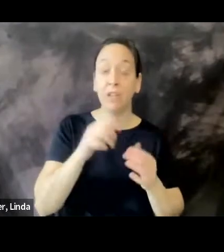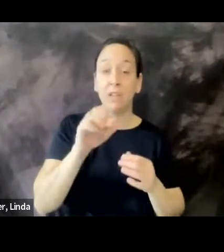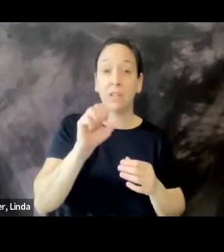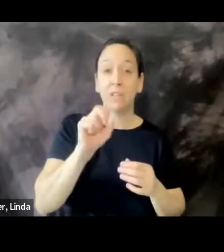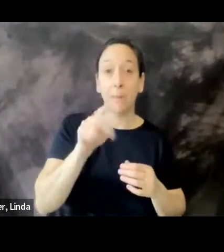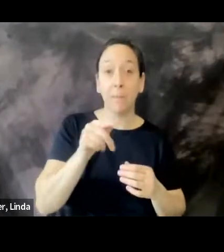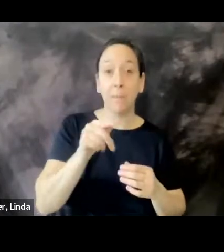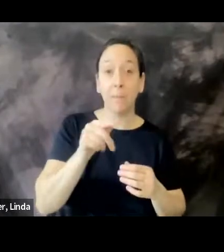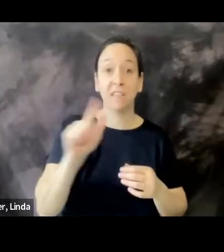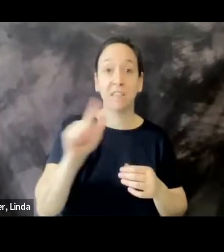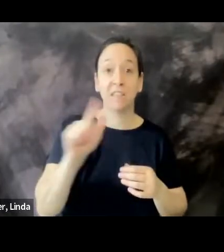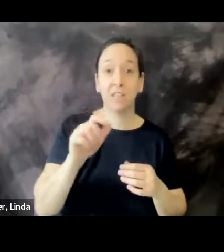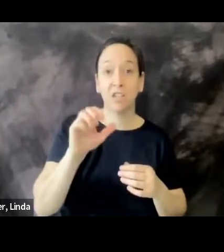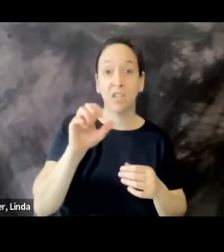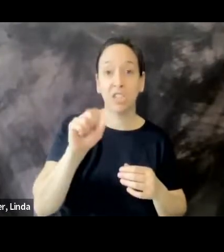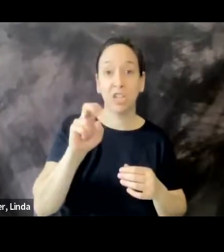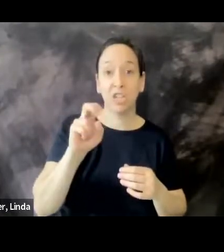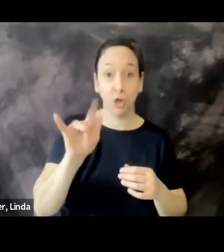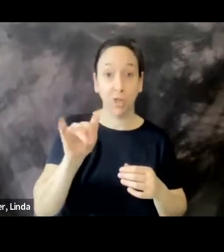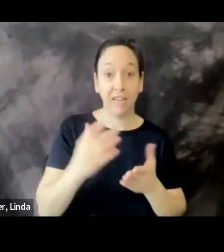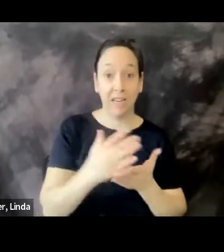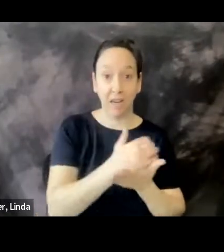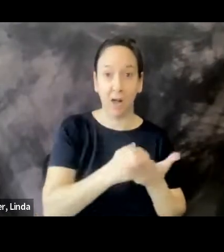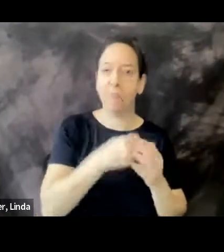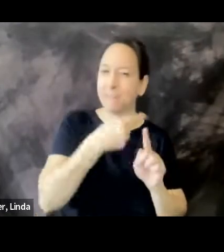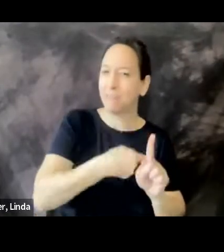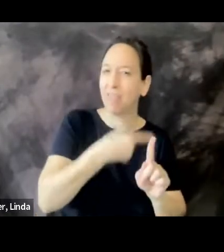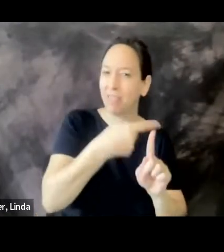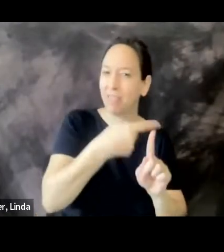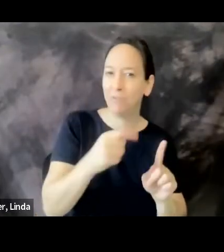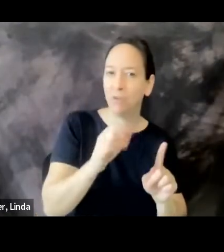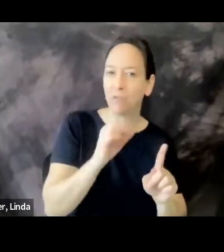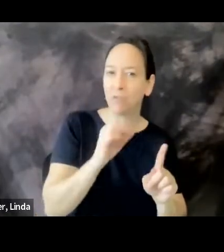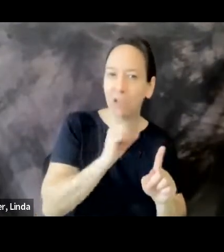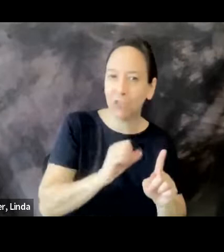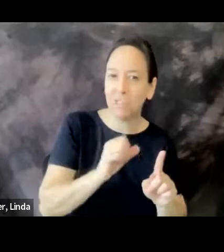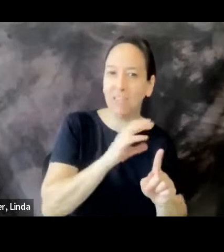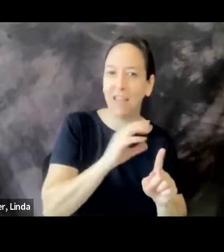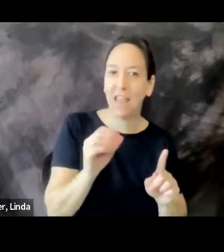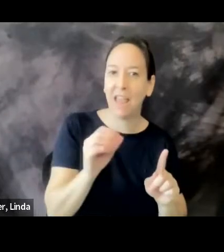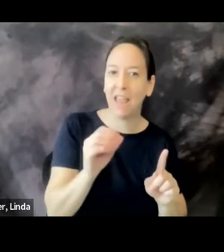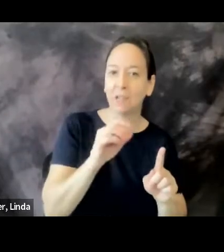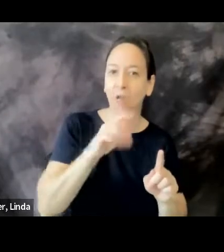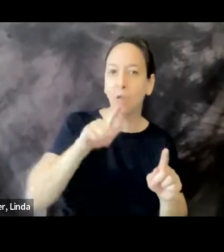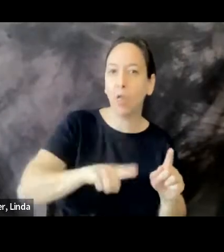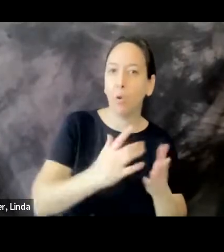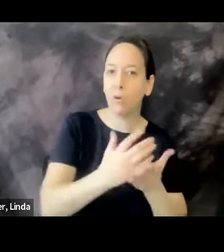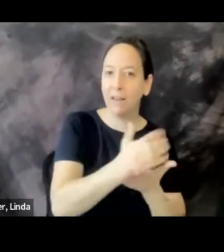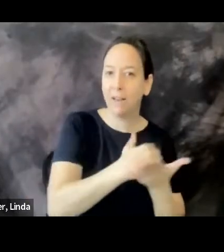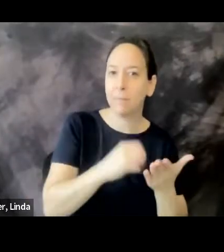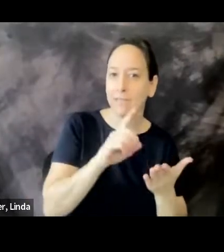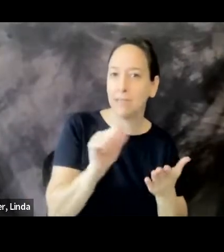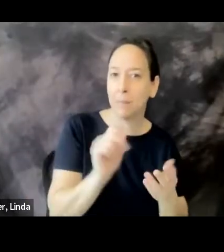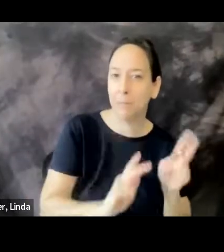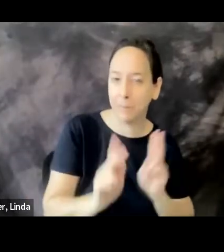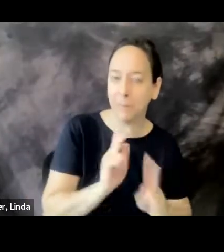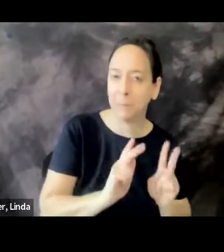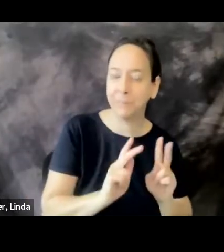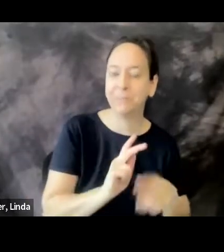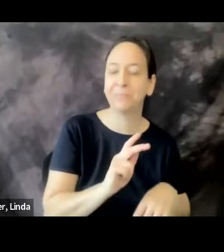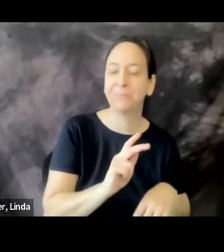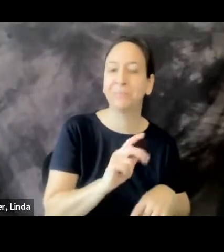which is, a monthly support for elderly and disabled low-income people. And there's, first